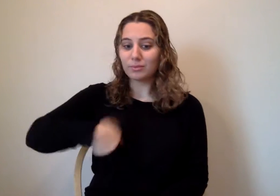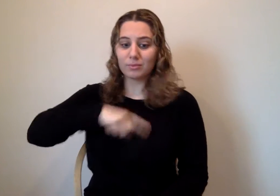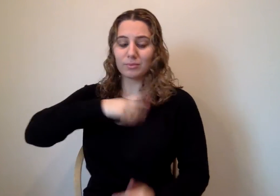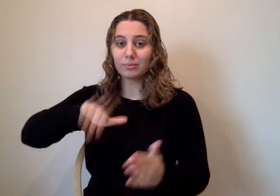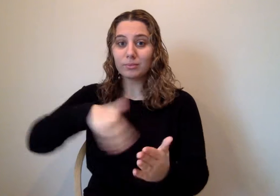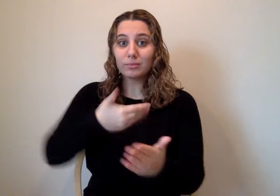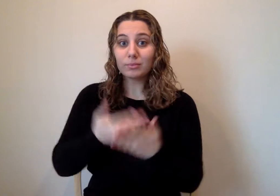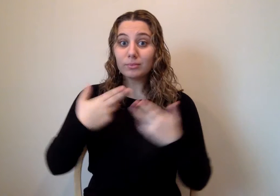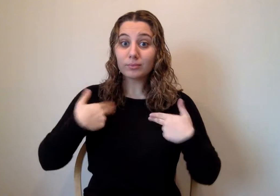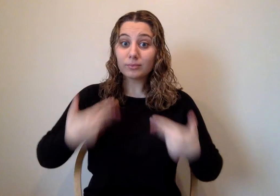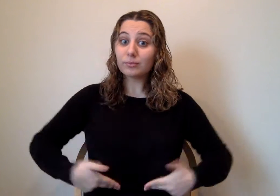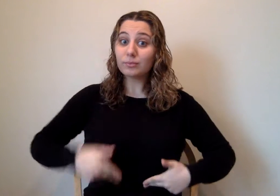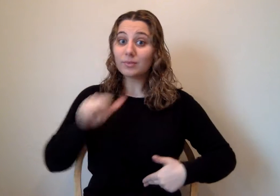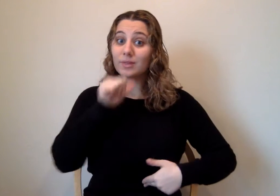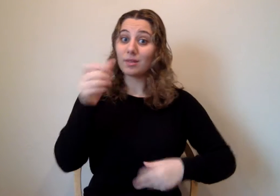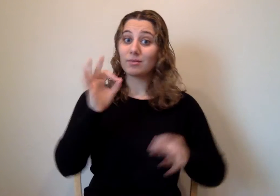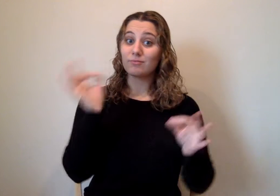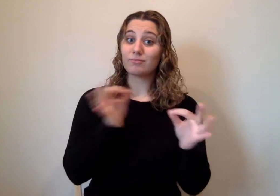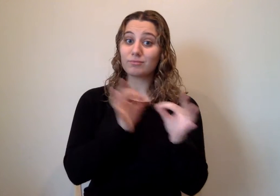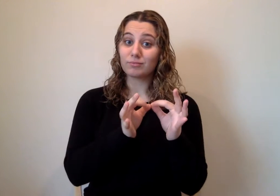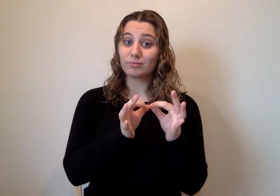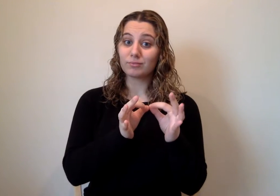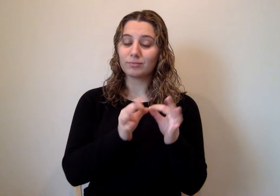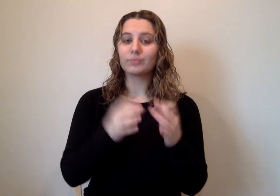go back to the Founding Fathers. Now, in the beginning